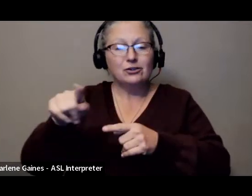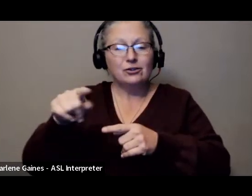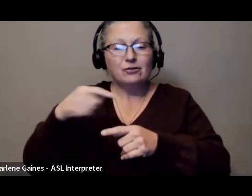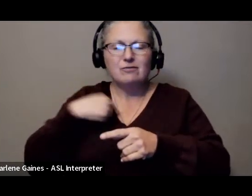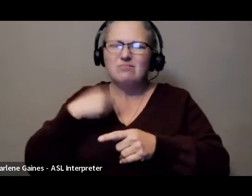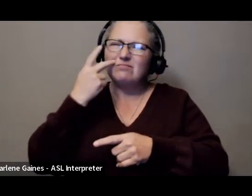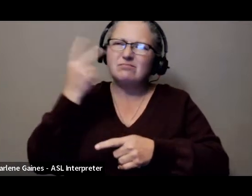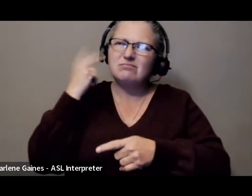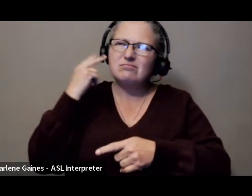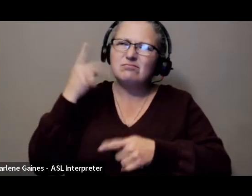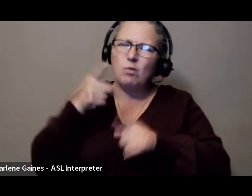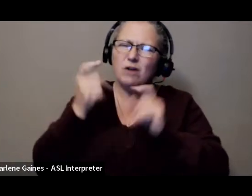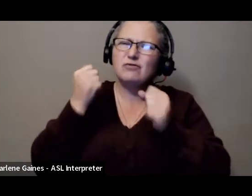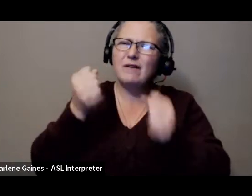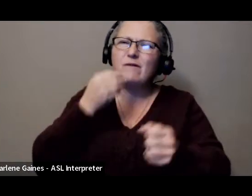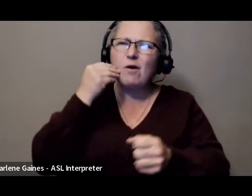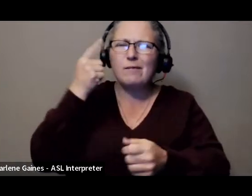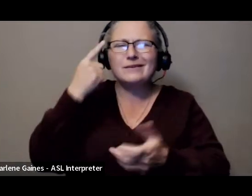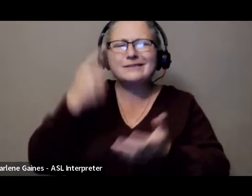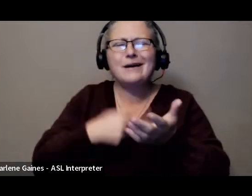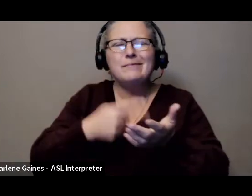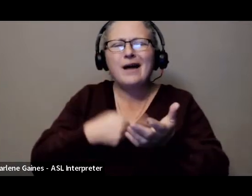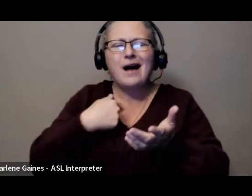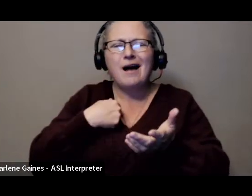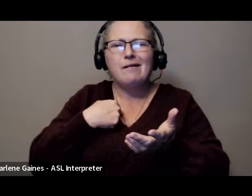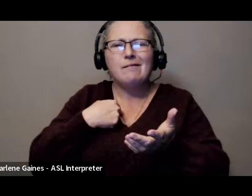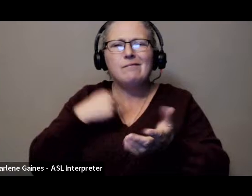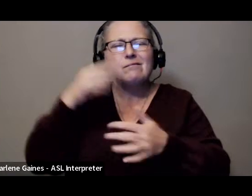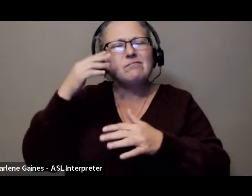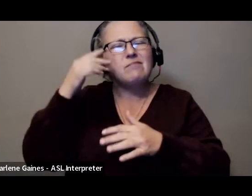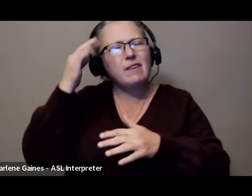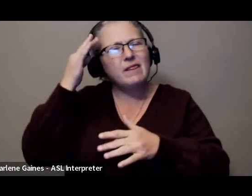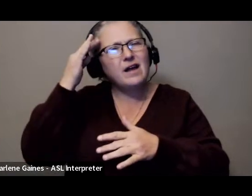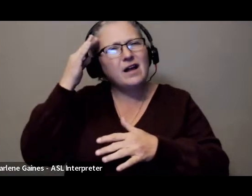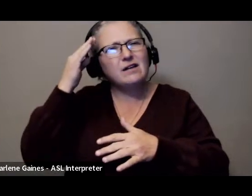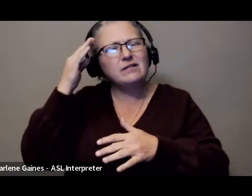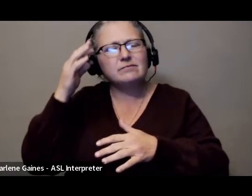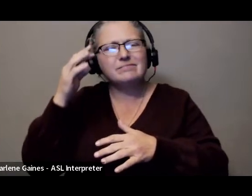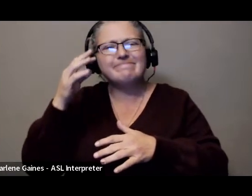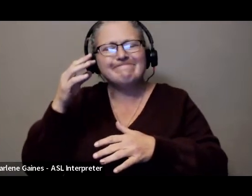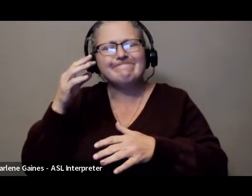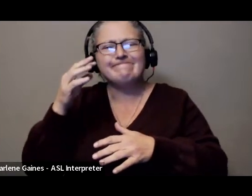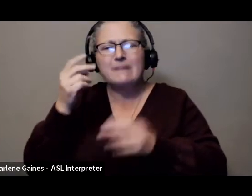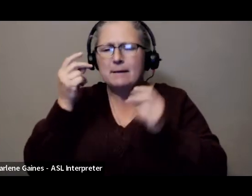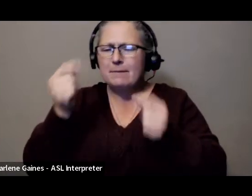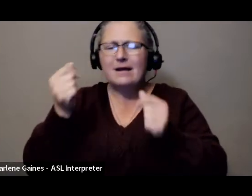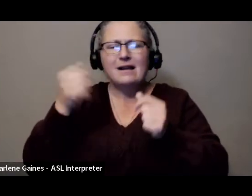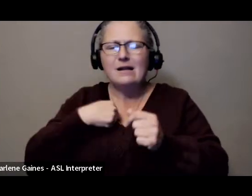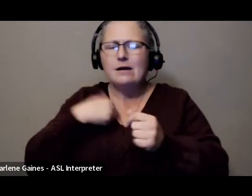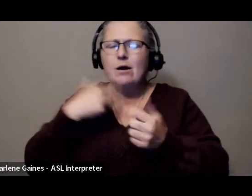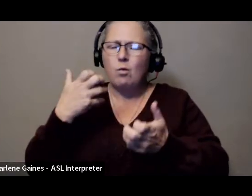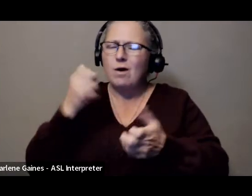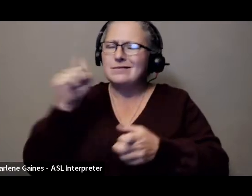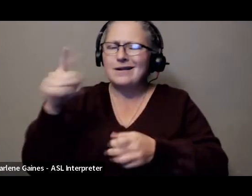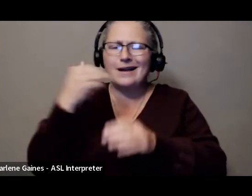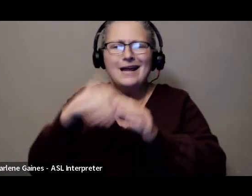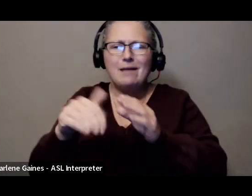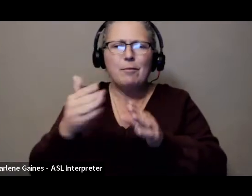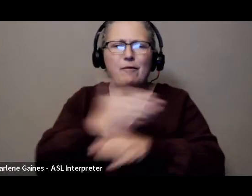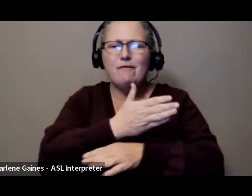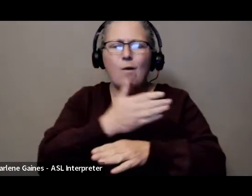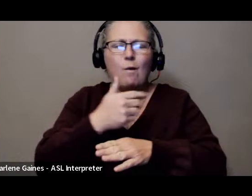reflect on it as I drove home, because sometimes I let things sink in and I think about it. And so immediately I wanted to send an email